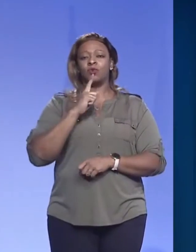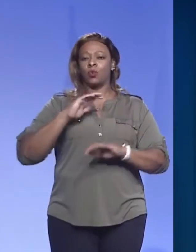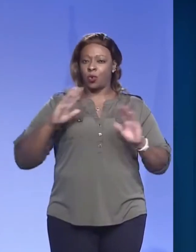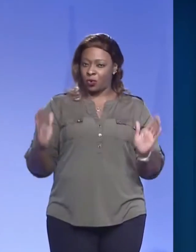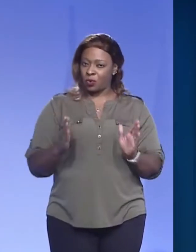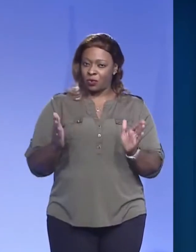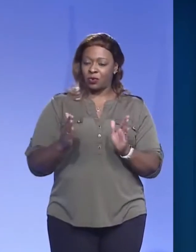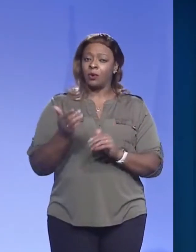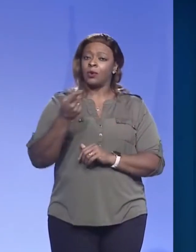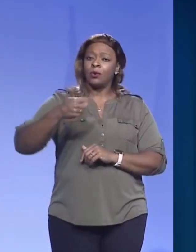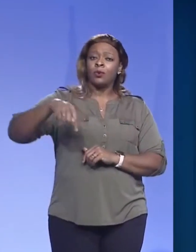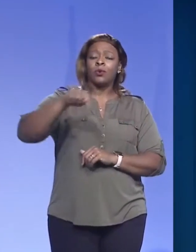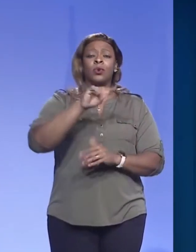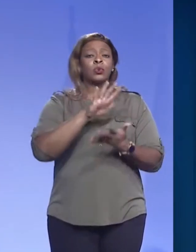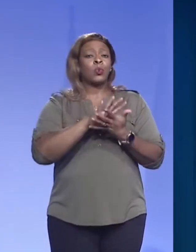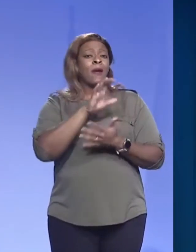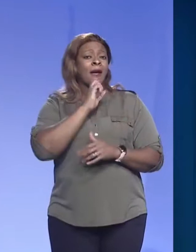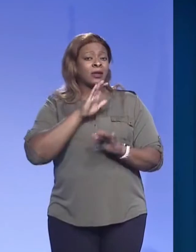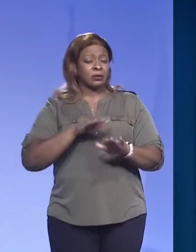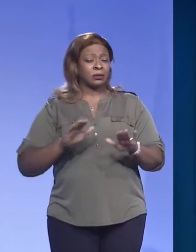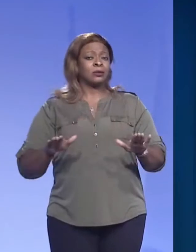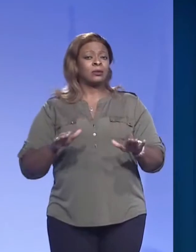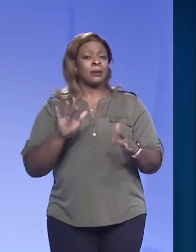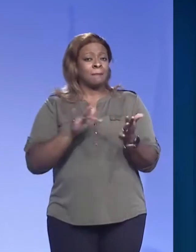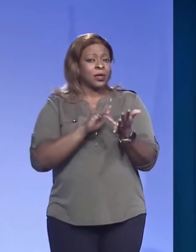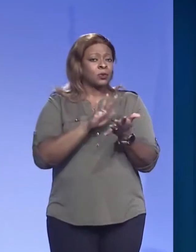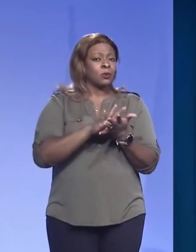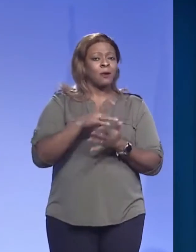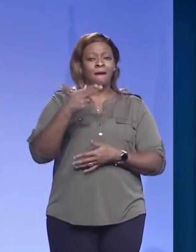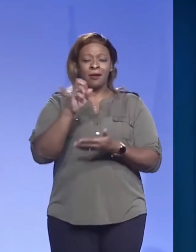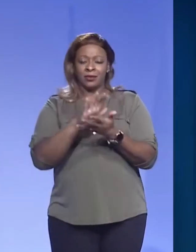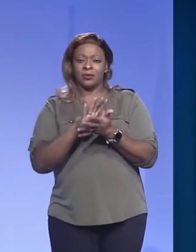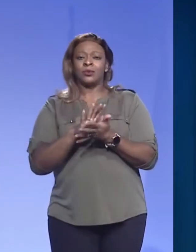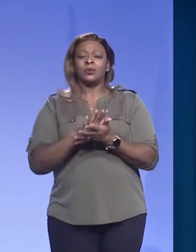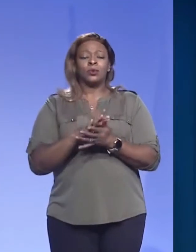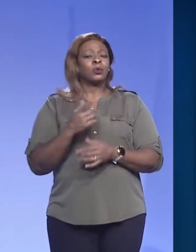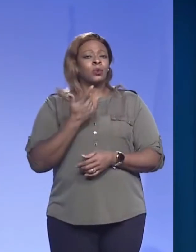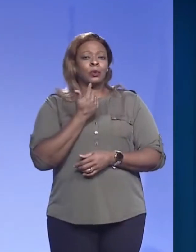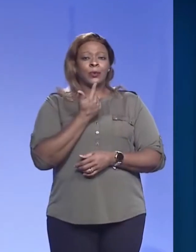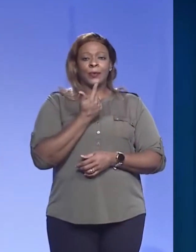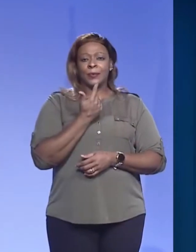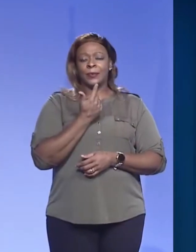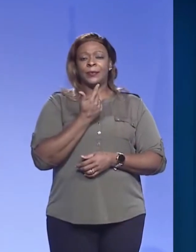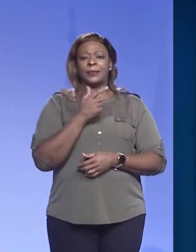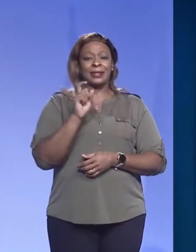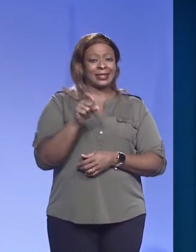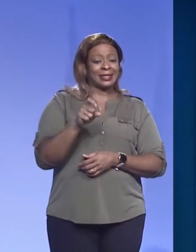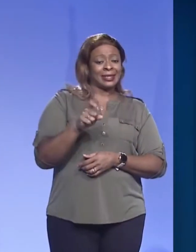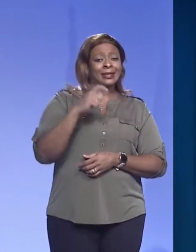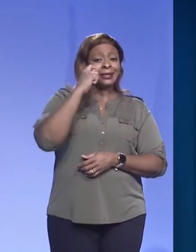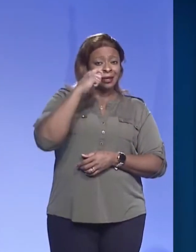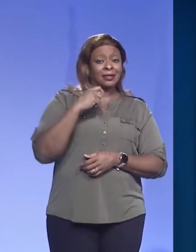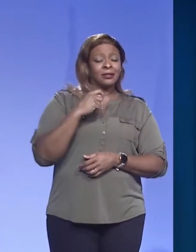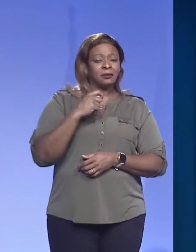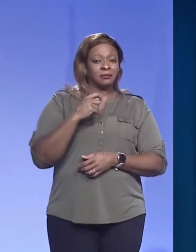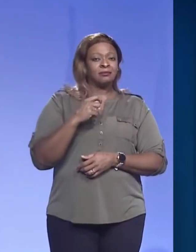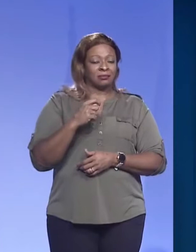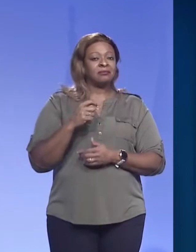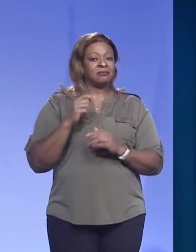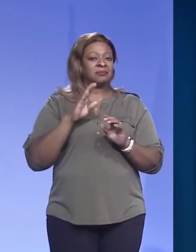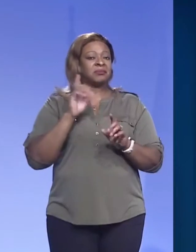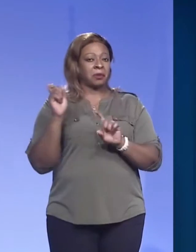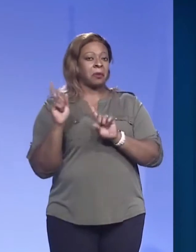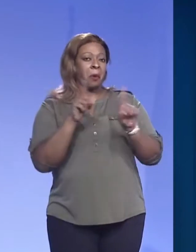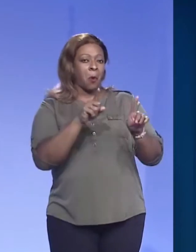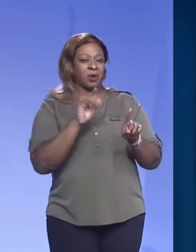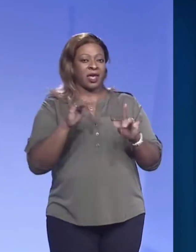encourage any of our school-age children in middle school or high school who need to be tested, that they certainly could come out and